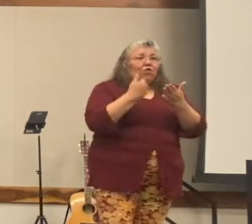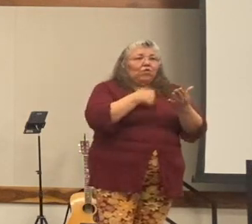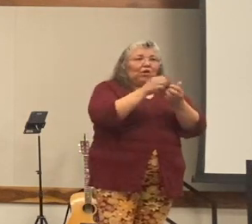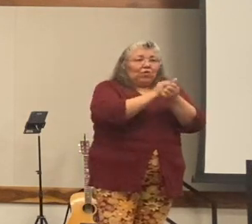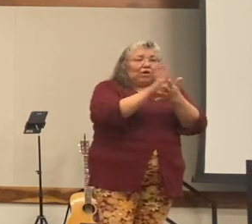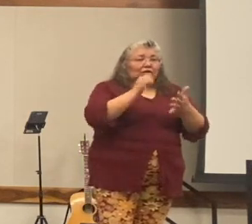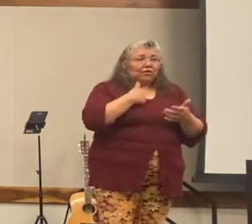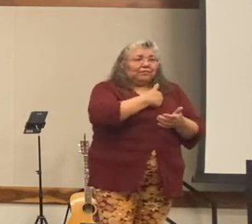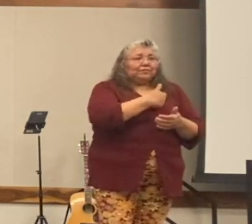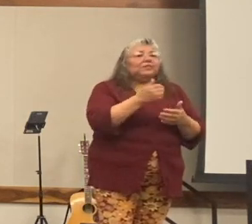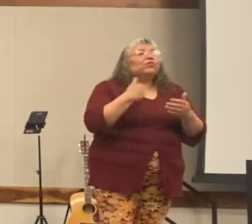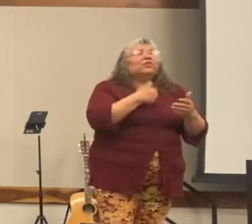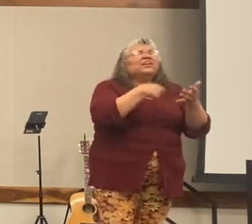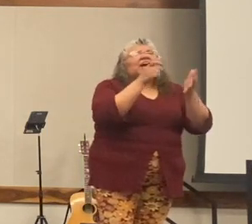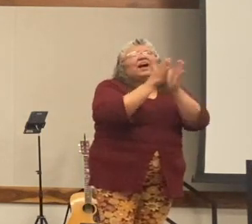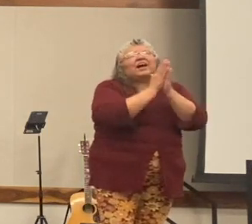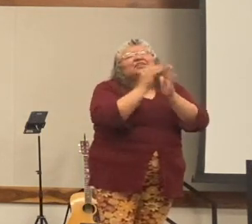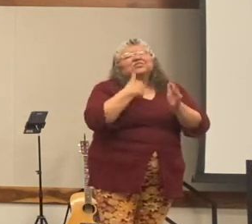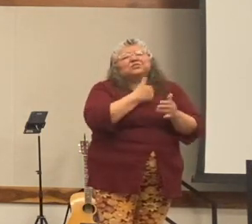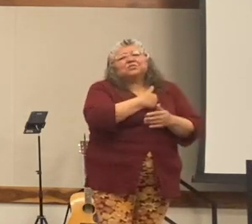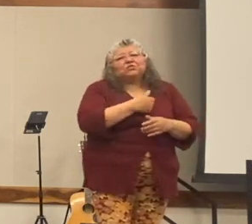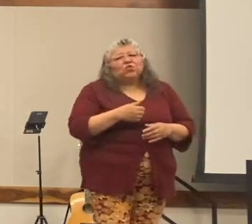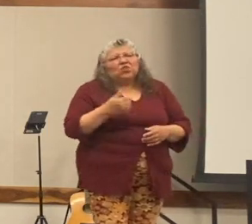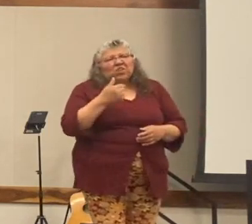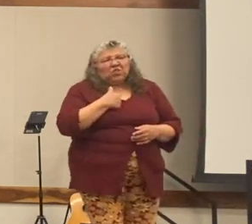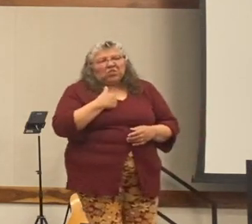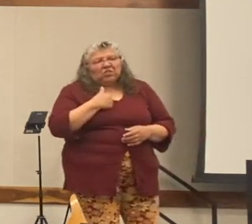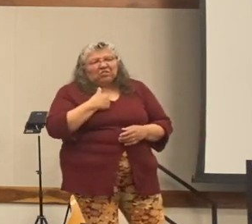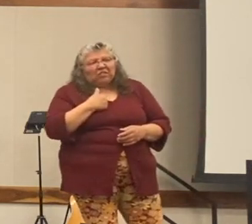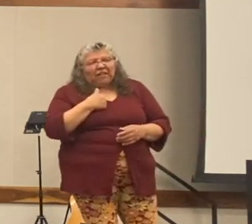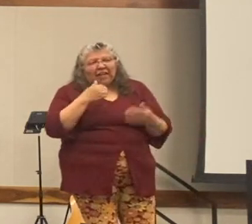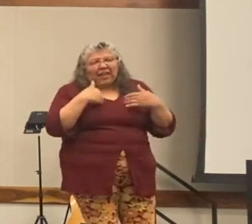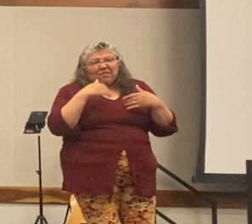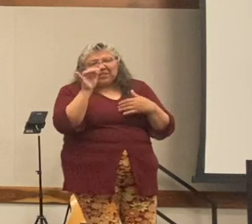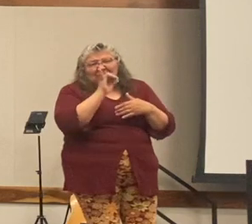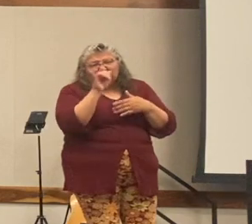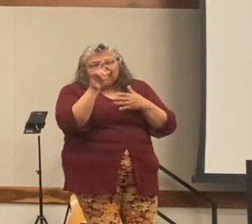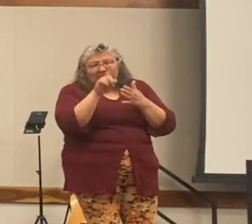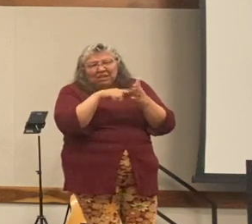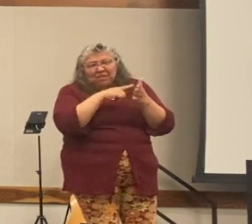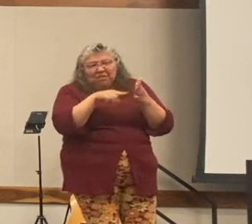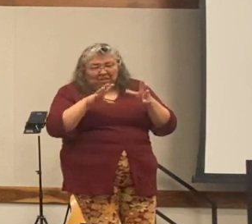ourselves. And then we need to ask ourselves, do I deserve the same criticism?